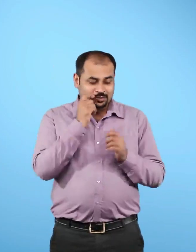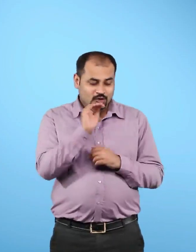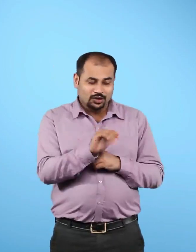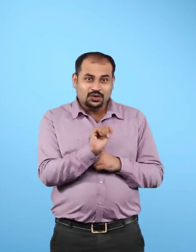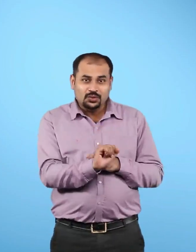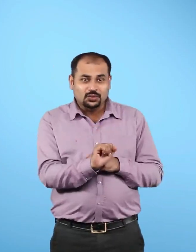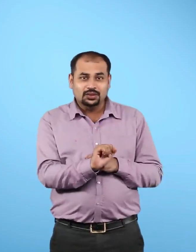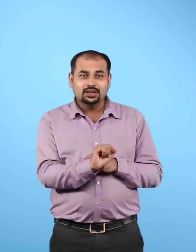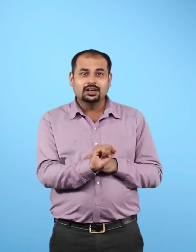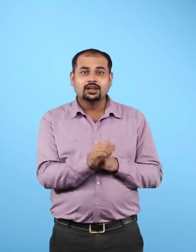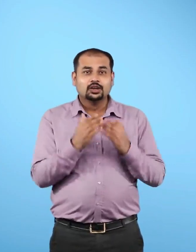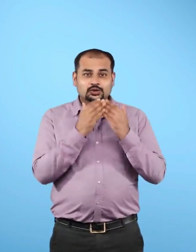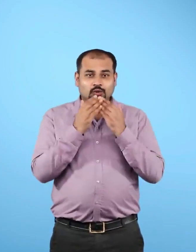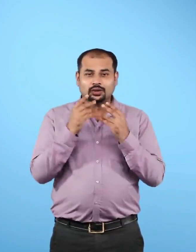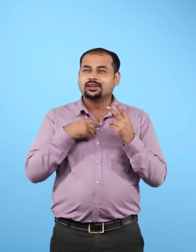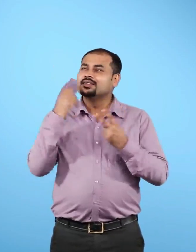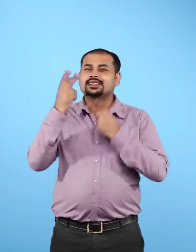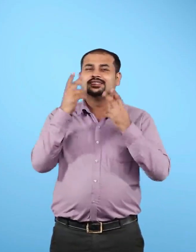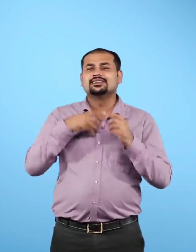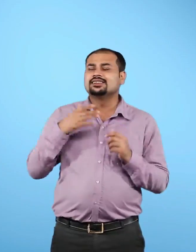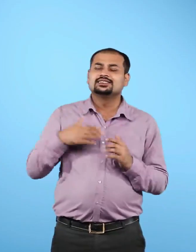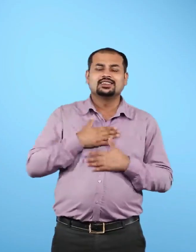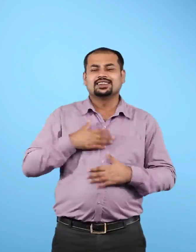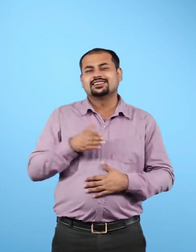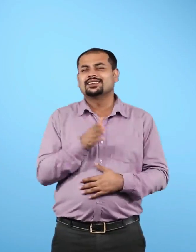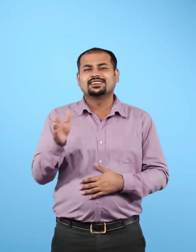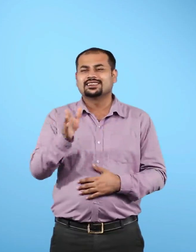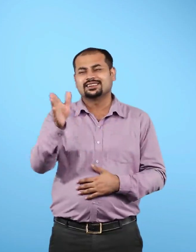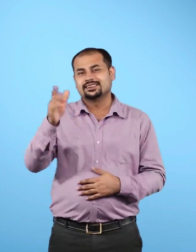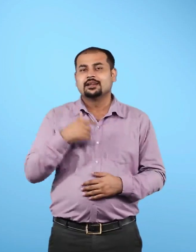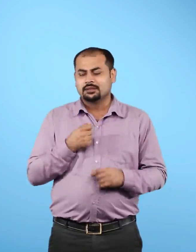Mithun used 350 rupees for a school trip.